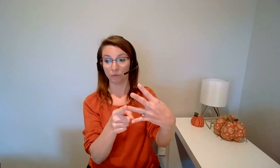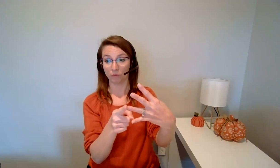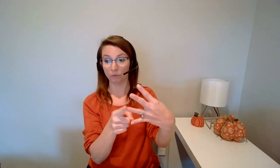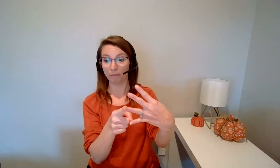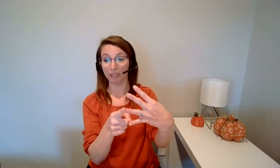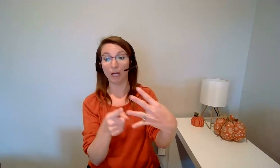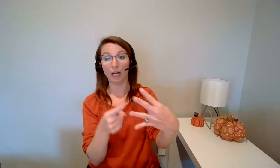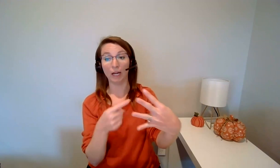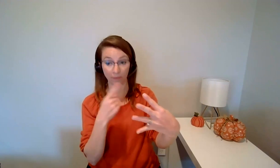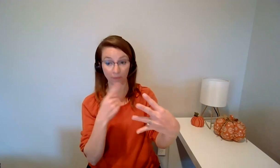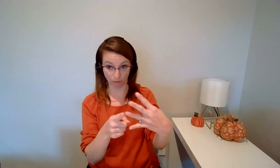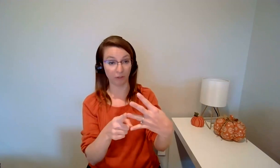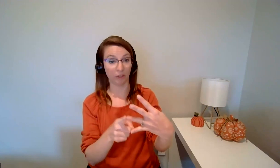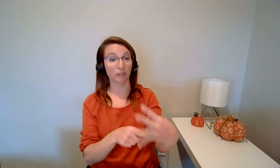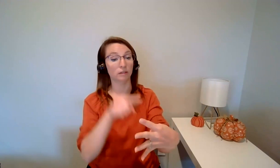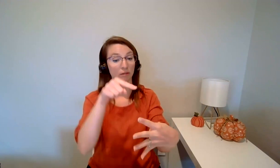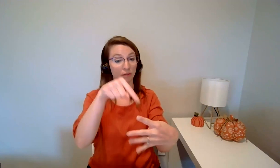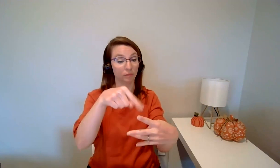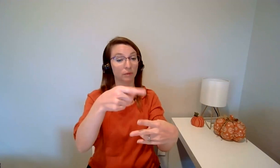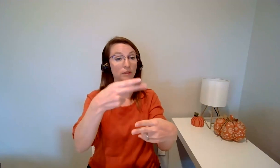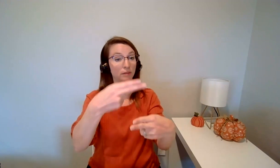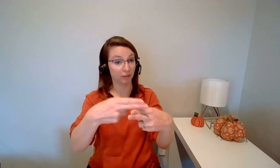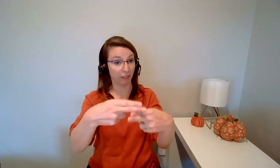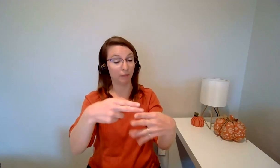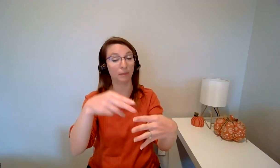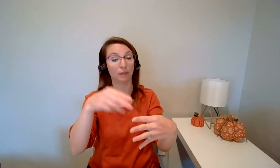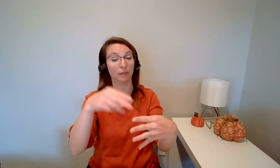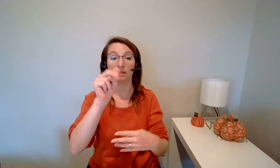which would mean I am third. Very good. So this one's name is